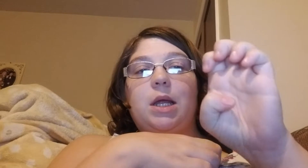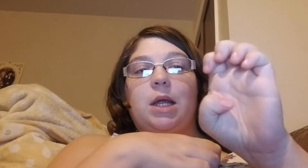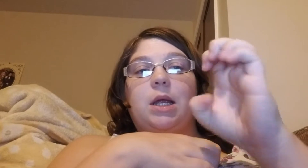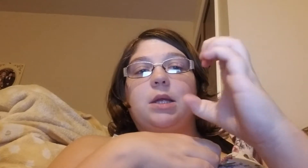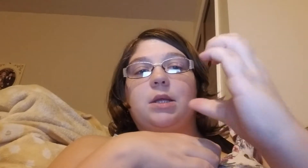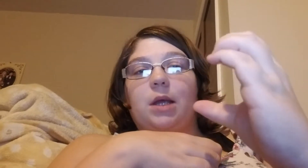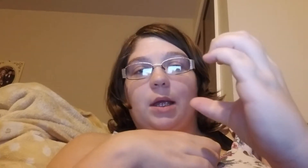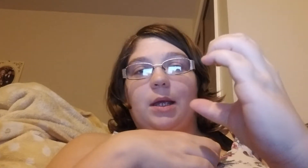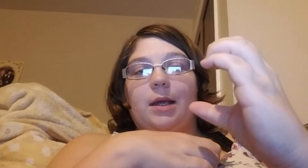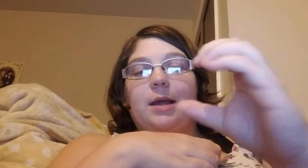D-E-C.